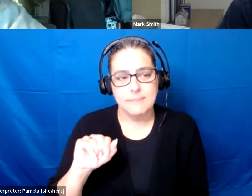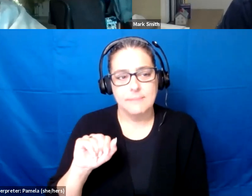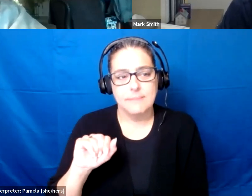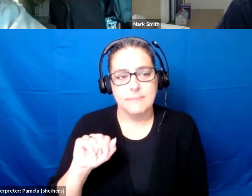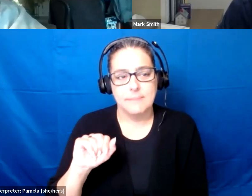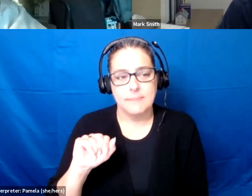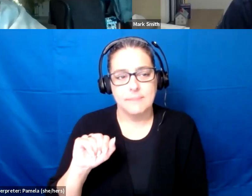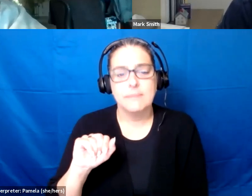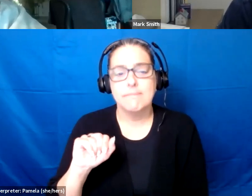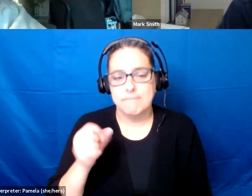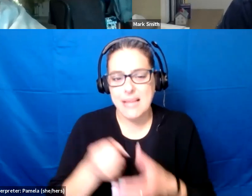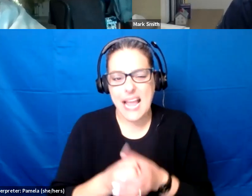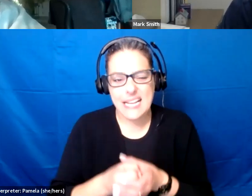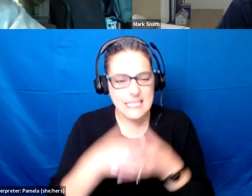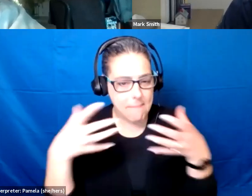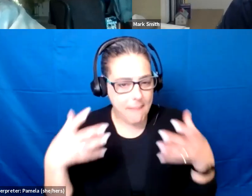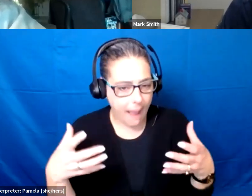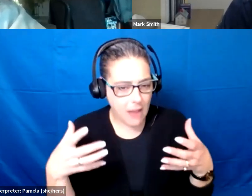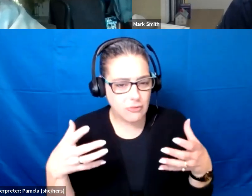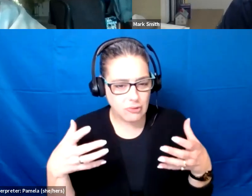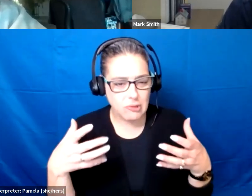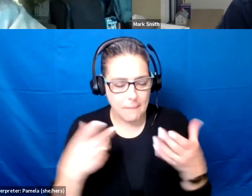Medicaid expansion,